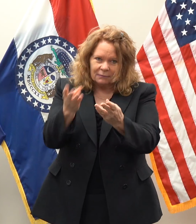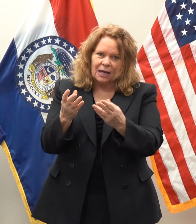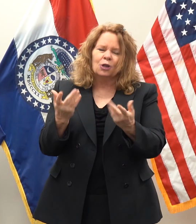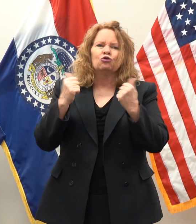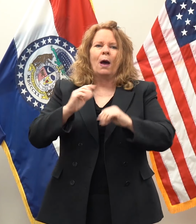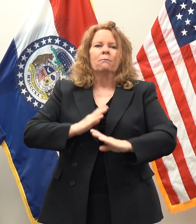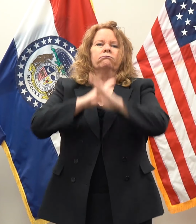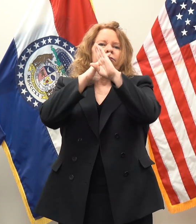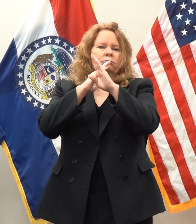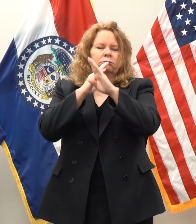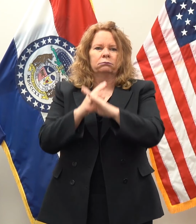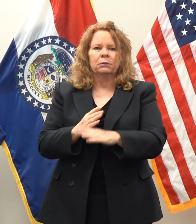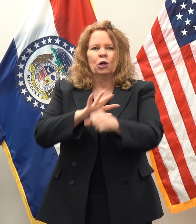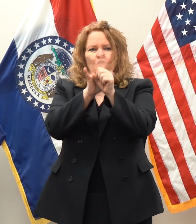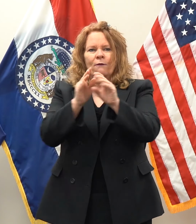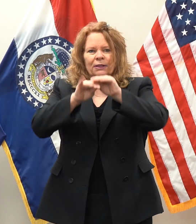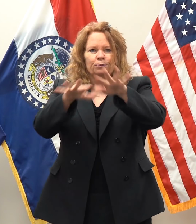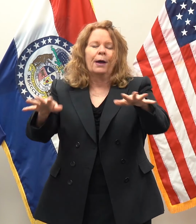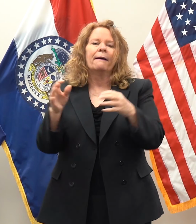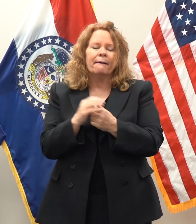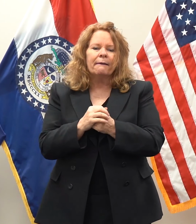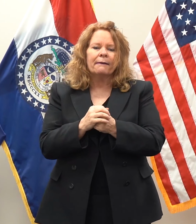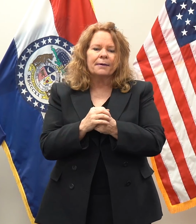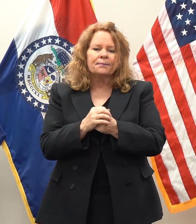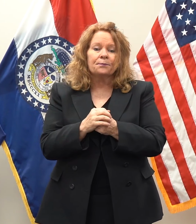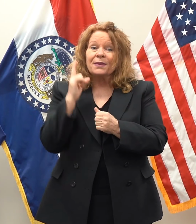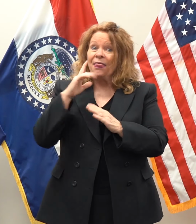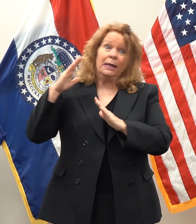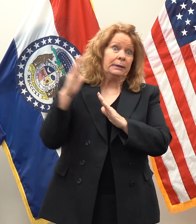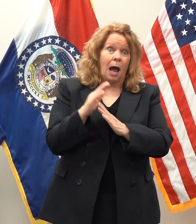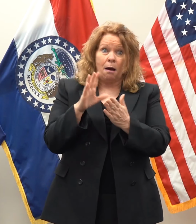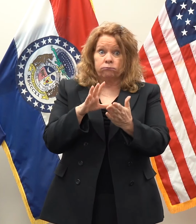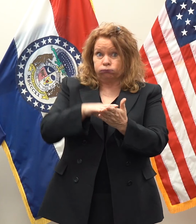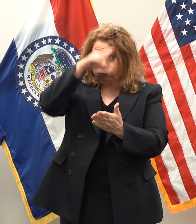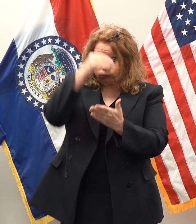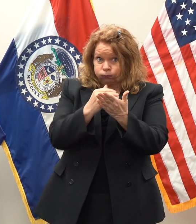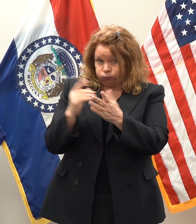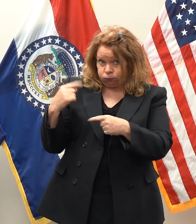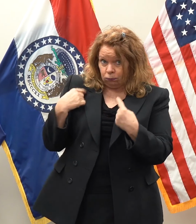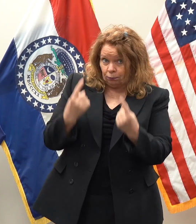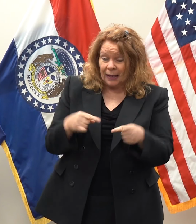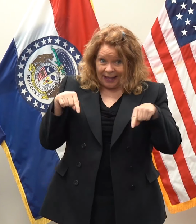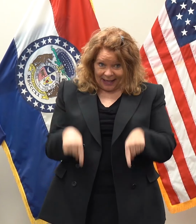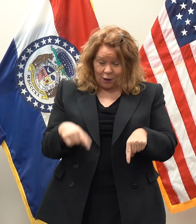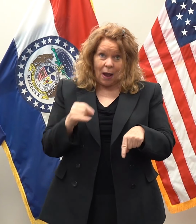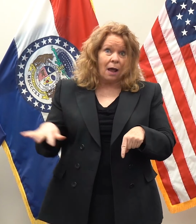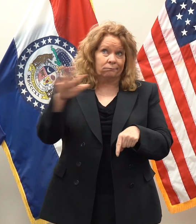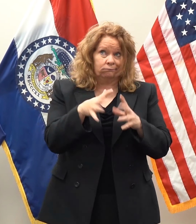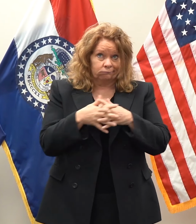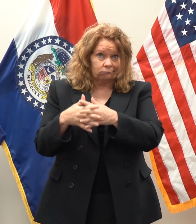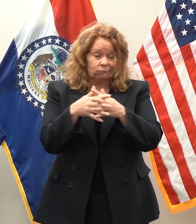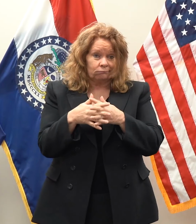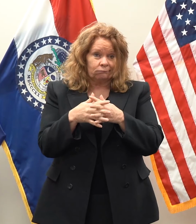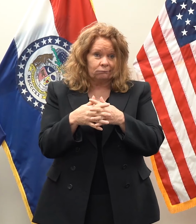spread of COVID in our community. But I think our biggest lesson that we've learned in our community and across the country is that